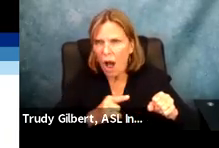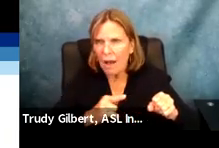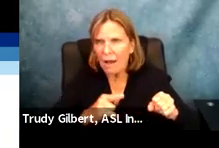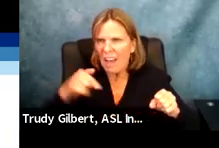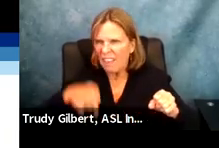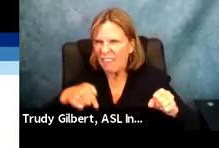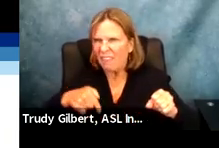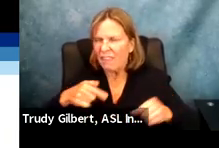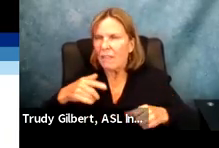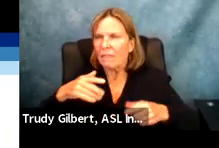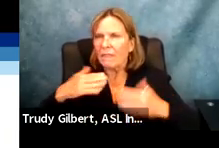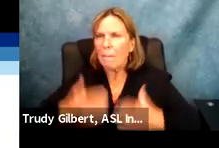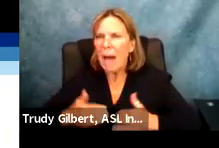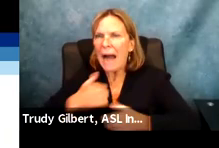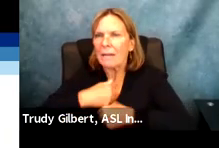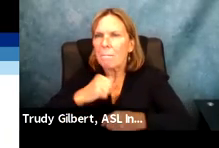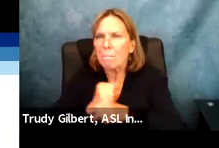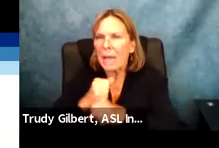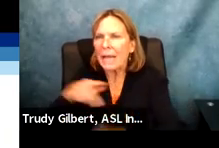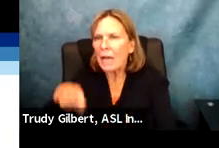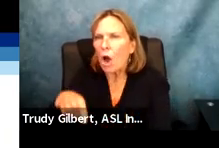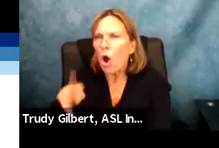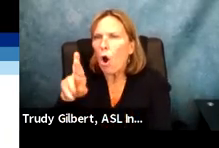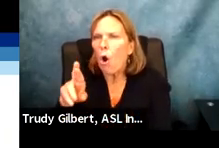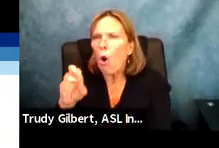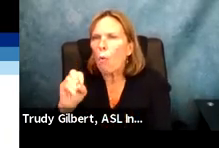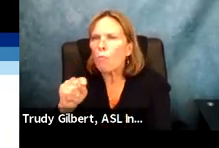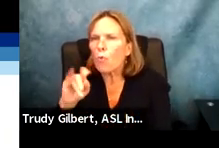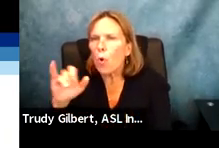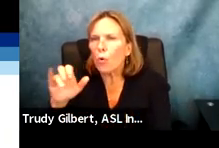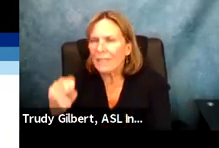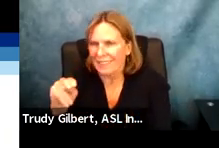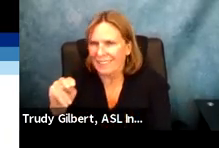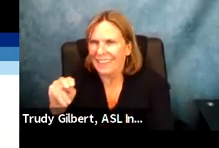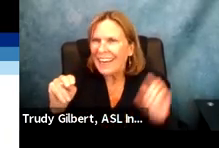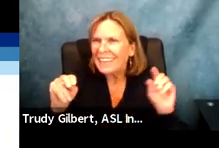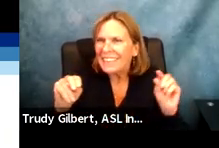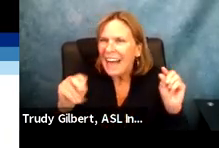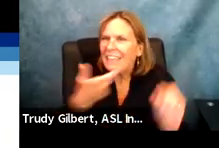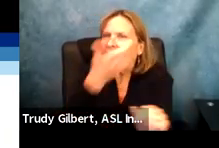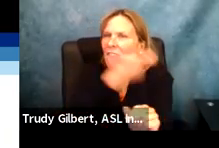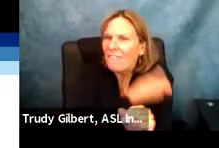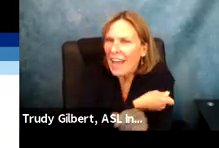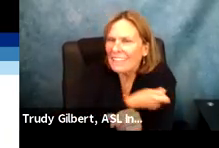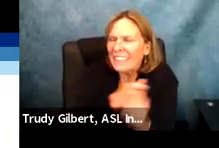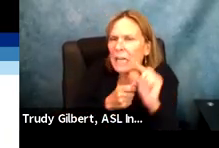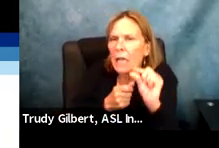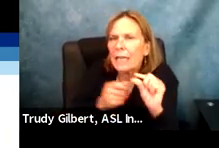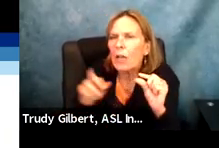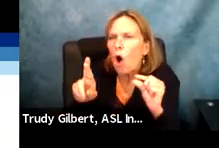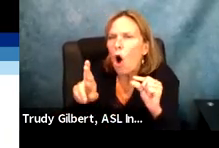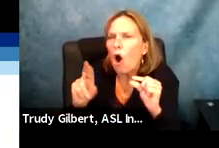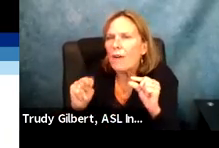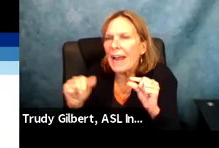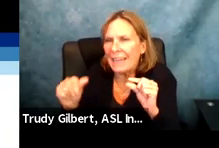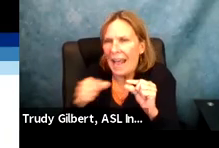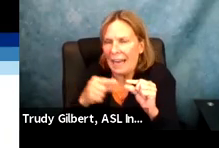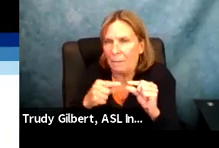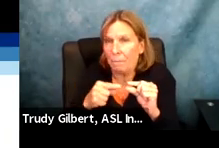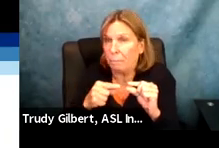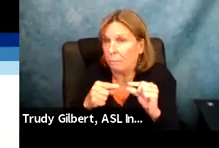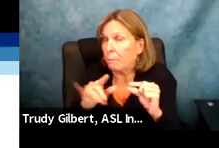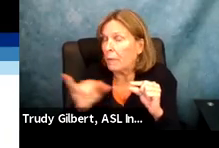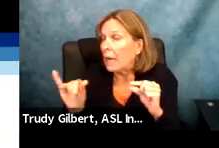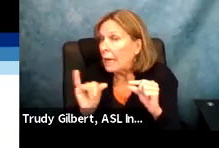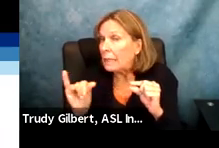this mRNA is like a little piece of instruction, or I almost think about it like a handwritten recipe that's